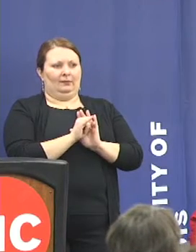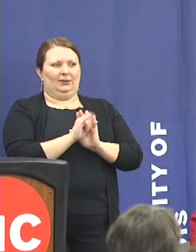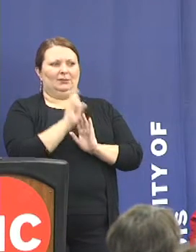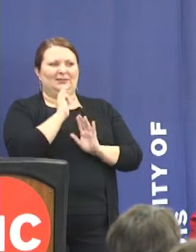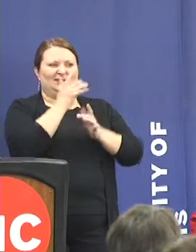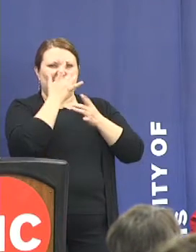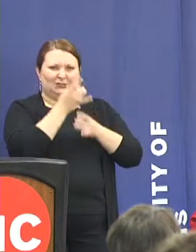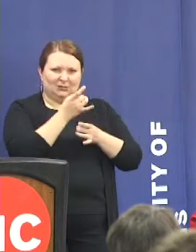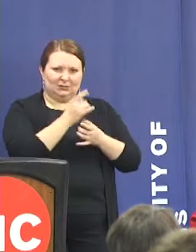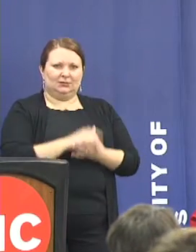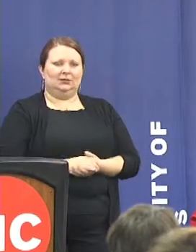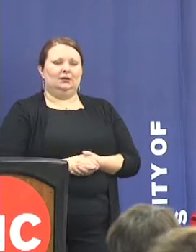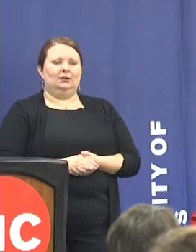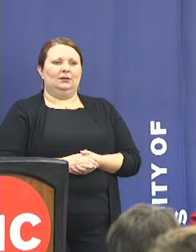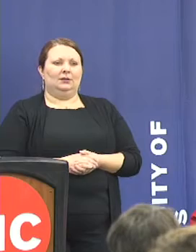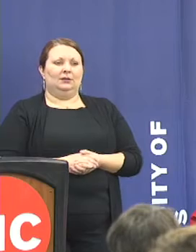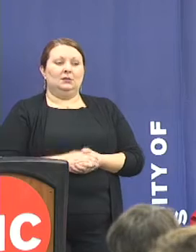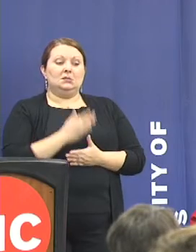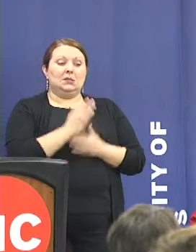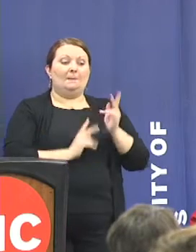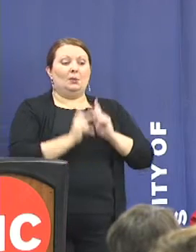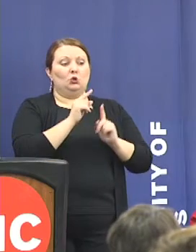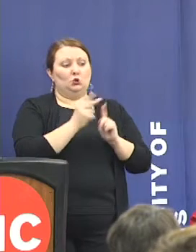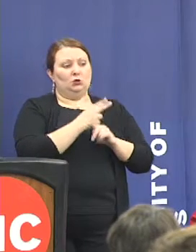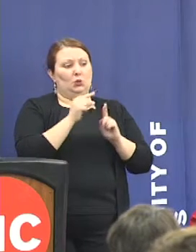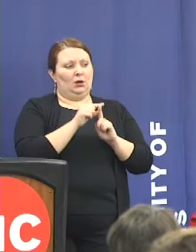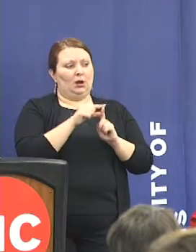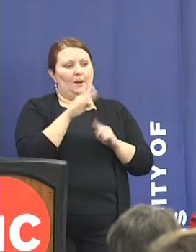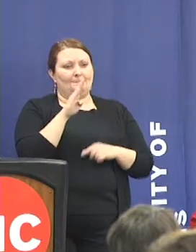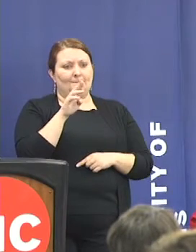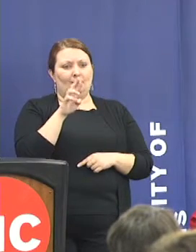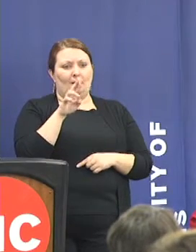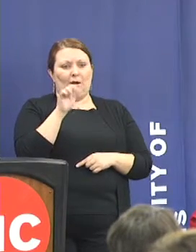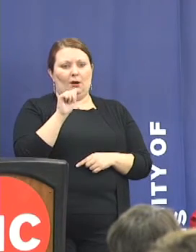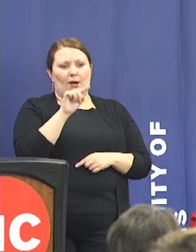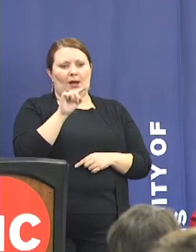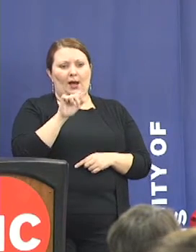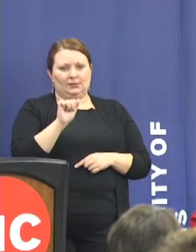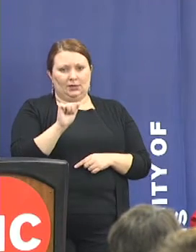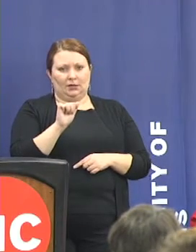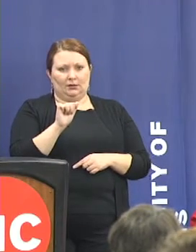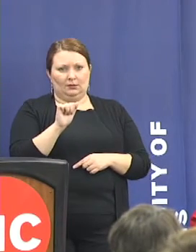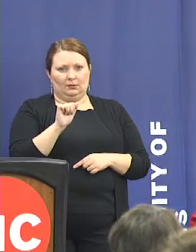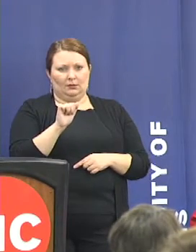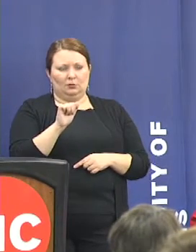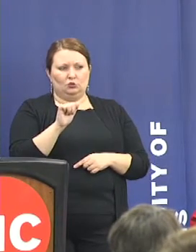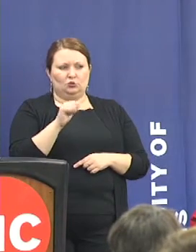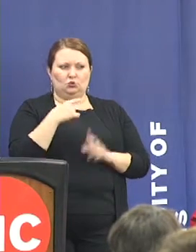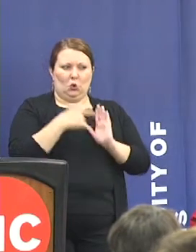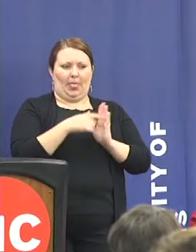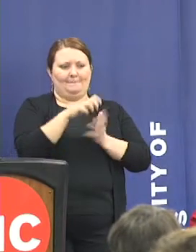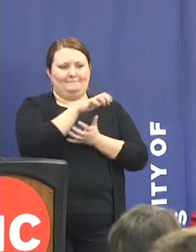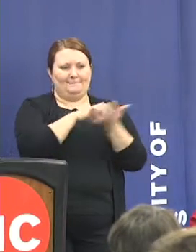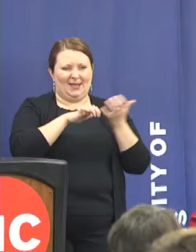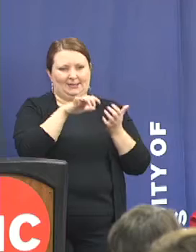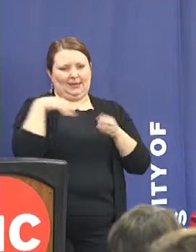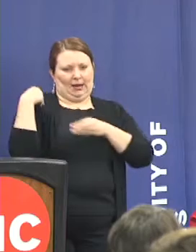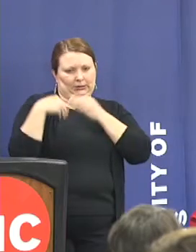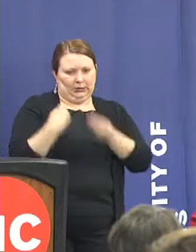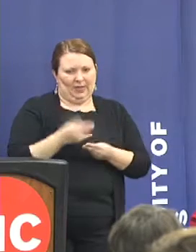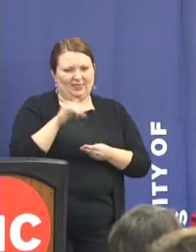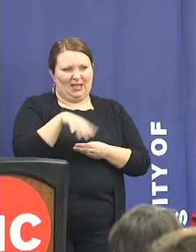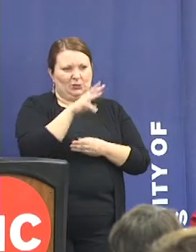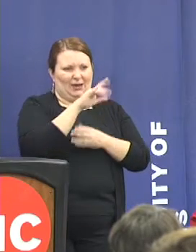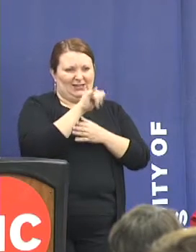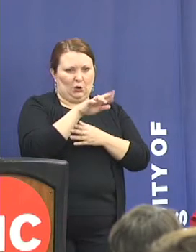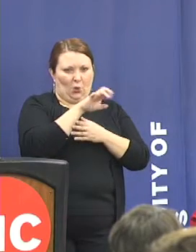very interesting. And so, you know, and some people use the term raza to kind of connote this kind of mixed ancestry. And that's what the work of Wendy